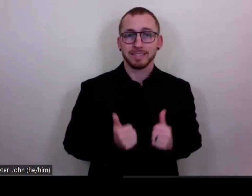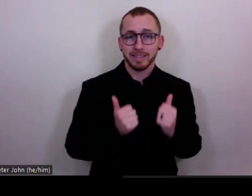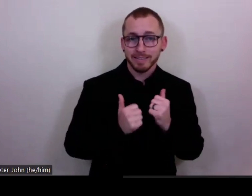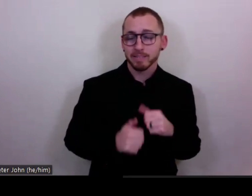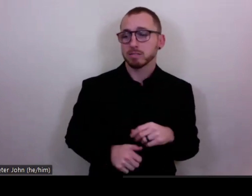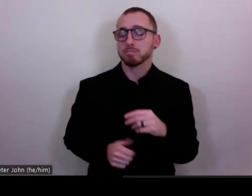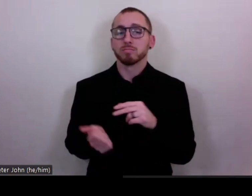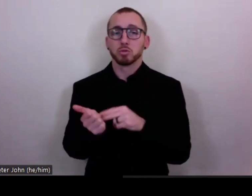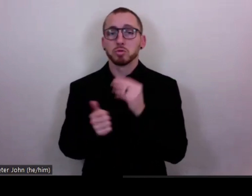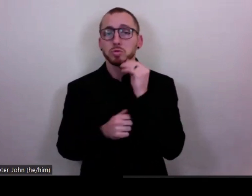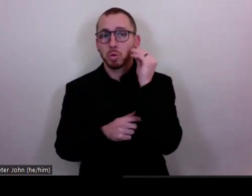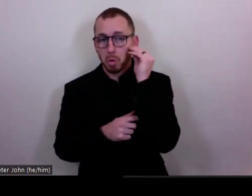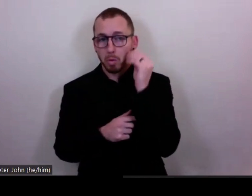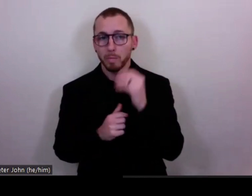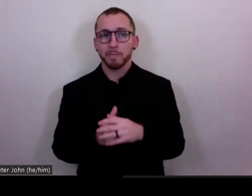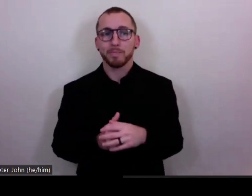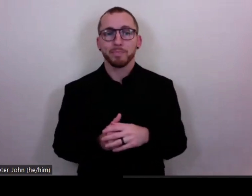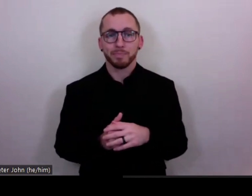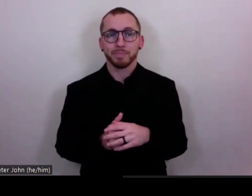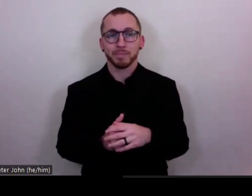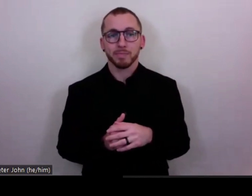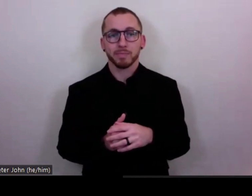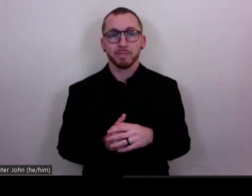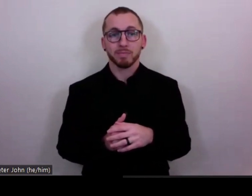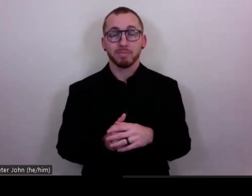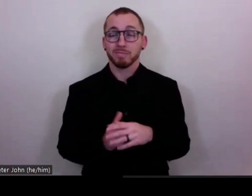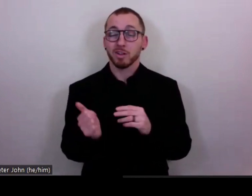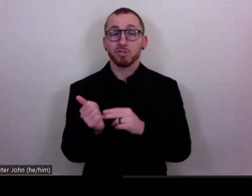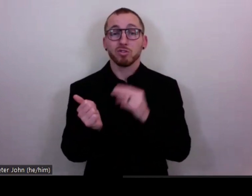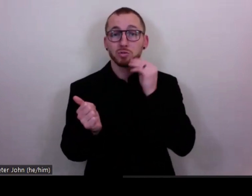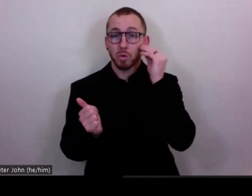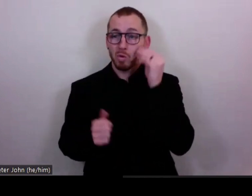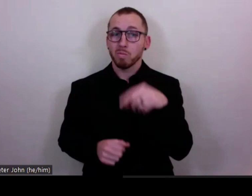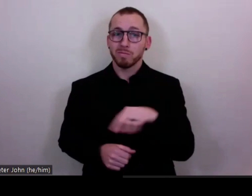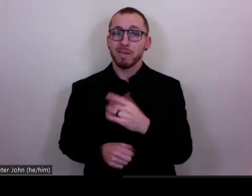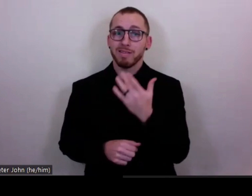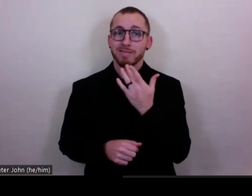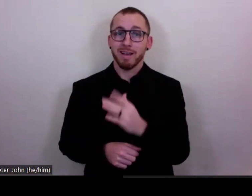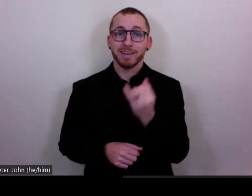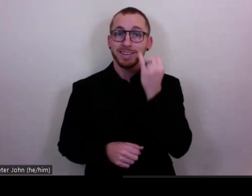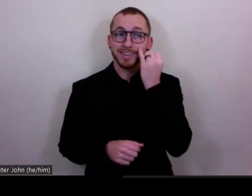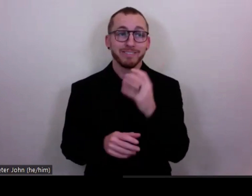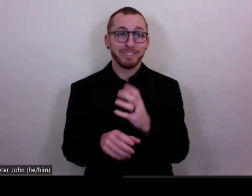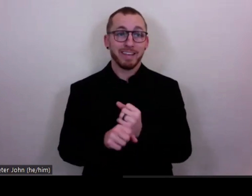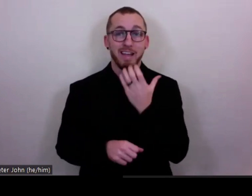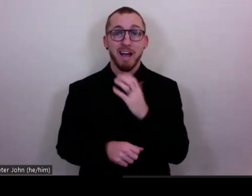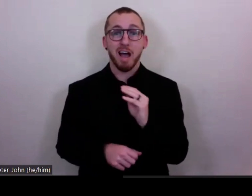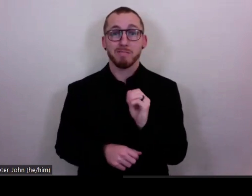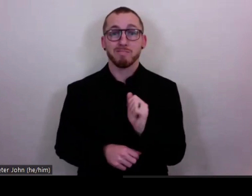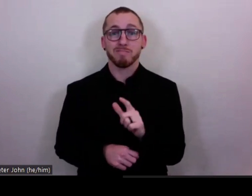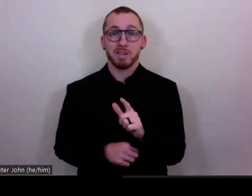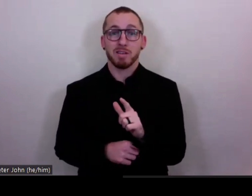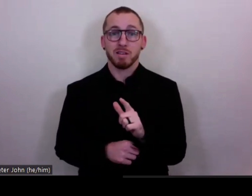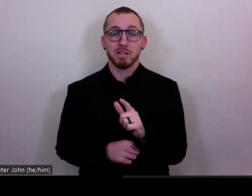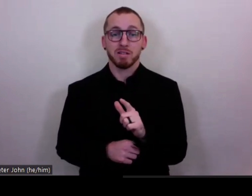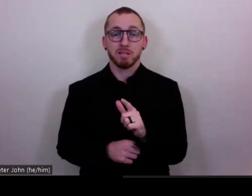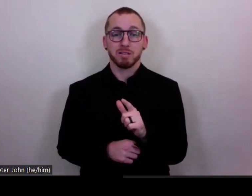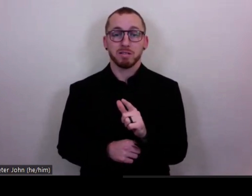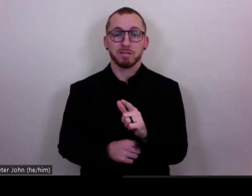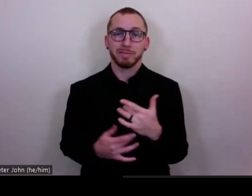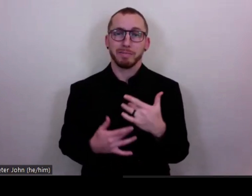Residents of the nursing home are lucky if they get a hot meal. It's usually never hot.